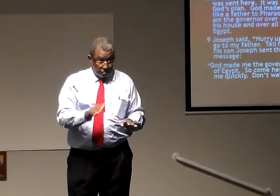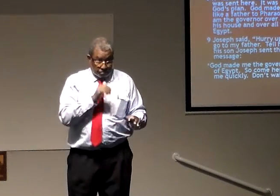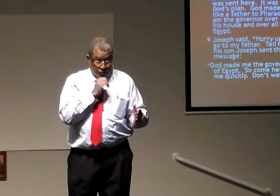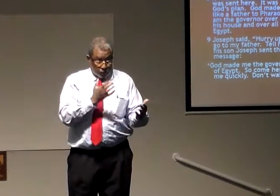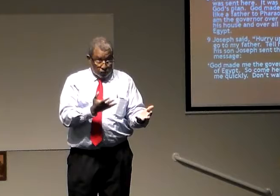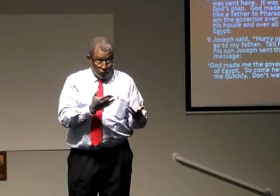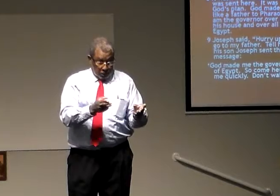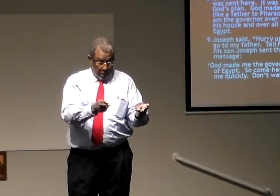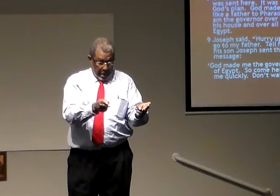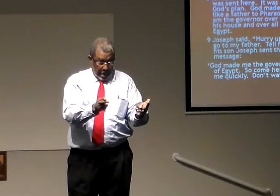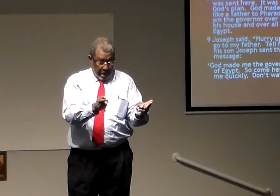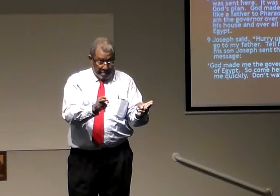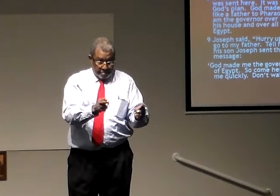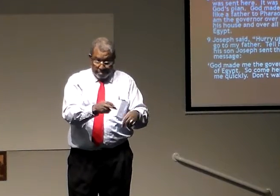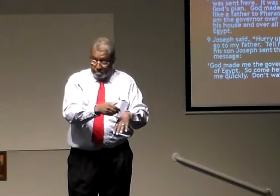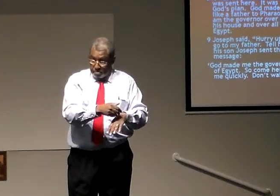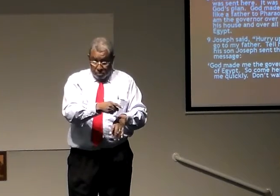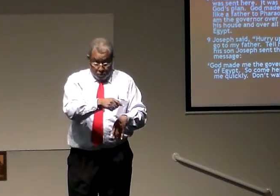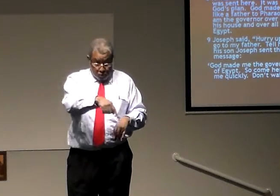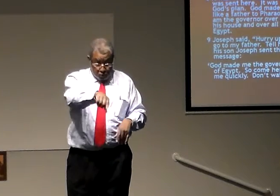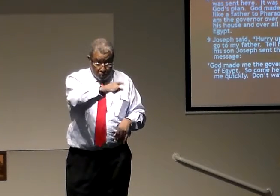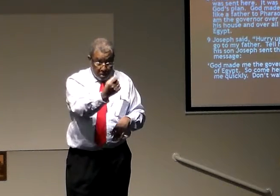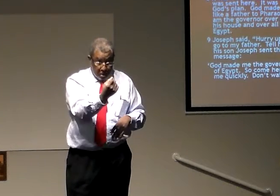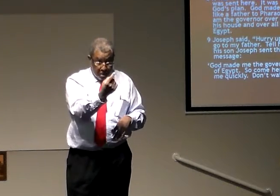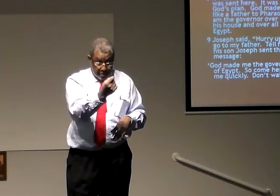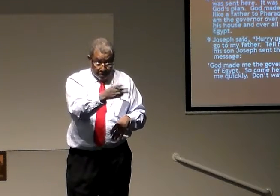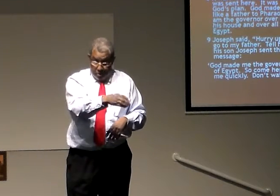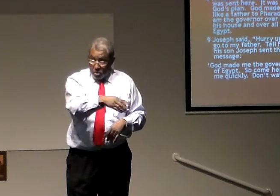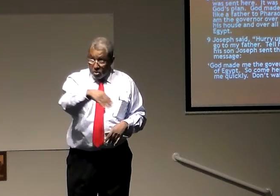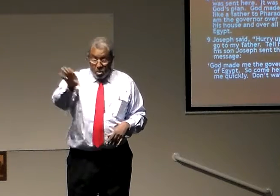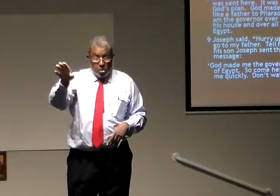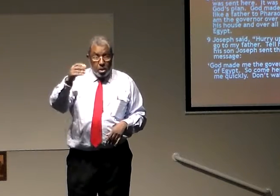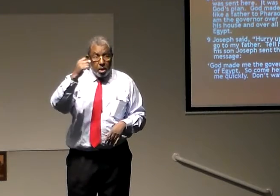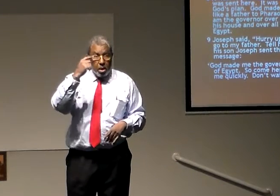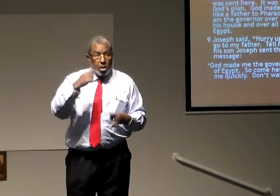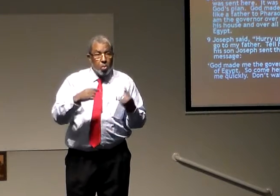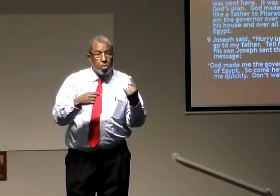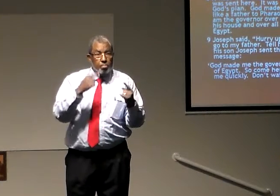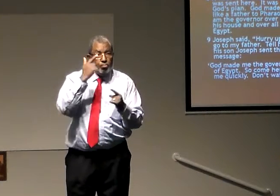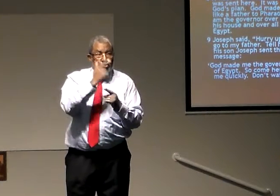Don't delay. Go immediately. As soon as you leave, run.